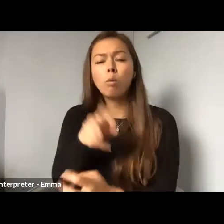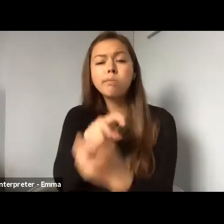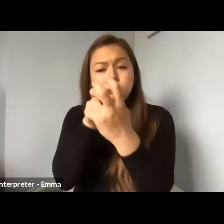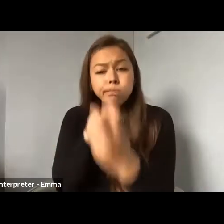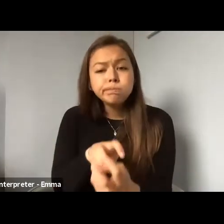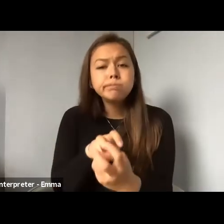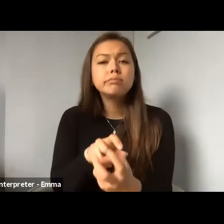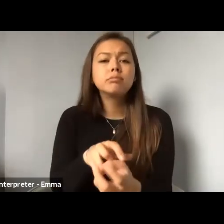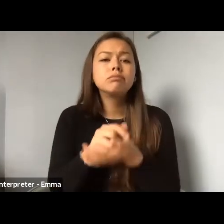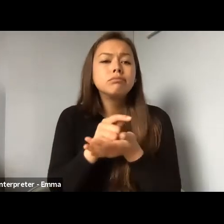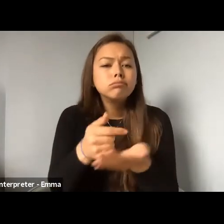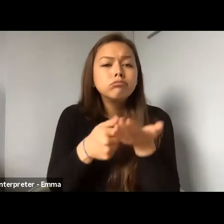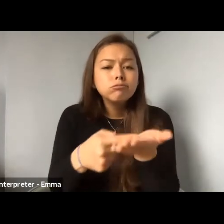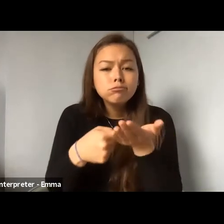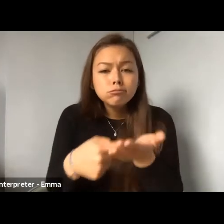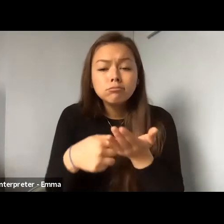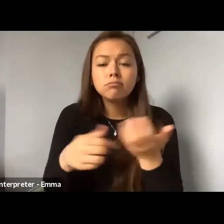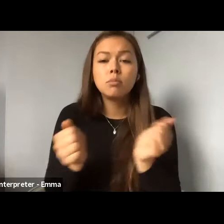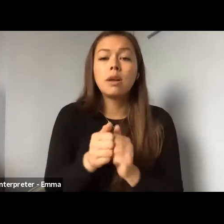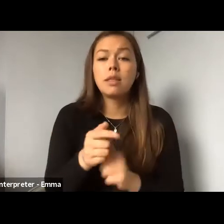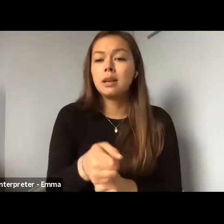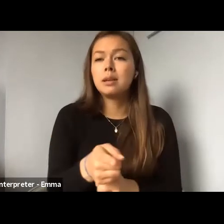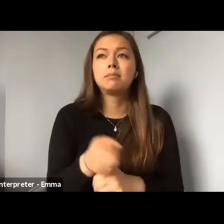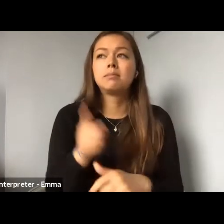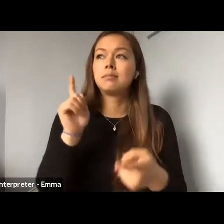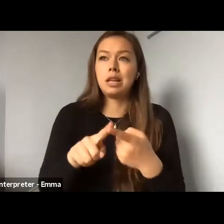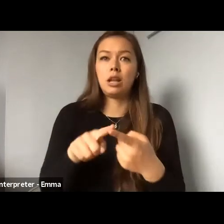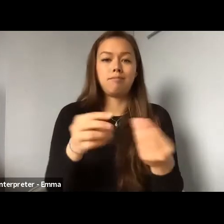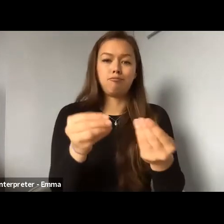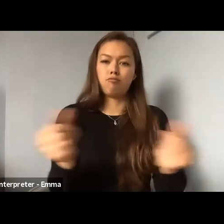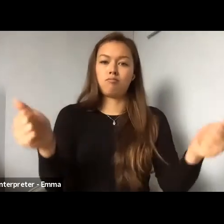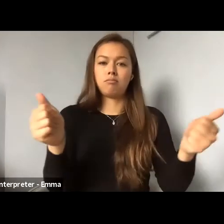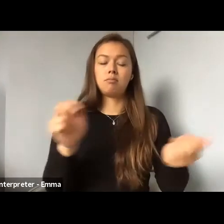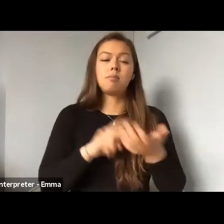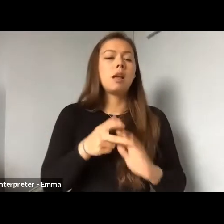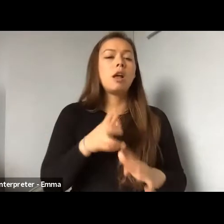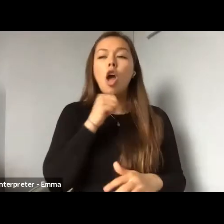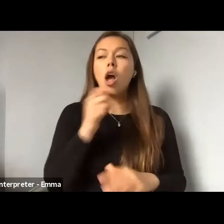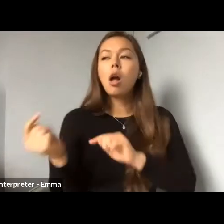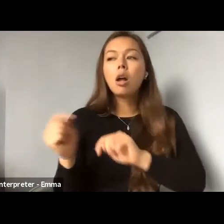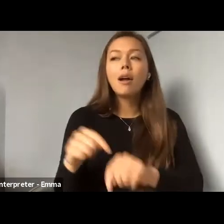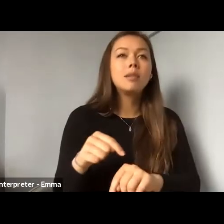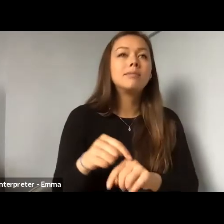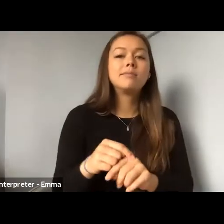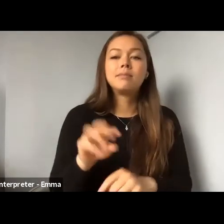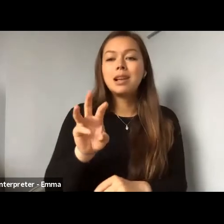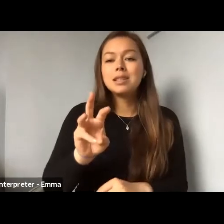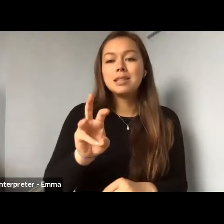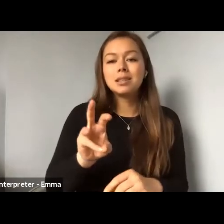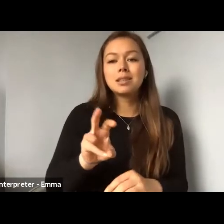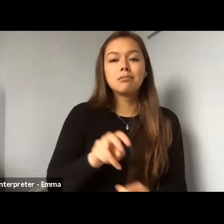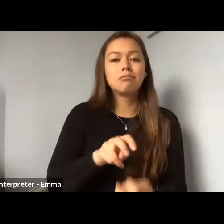in and getting a set 6 sessions, for example. It's not uncommon for us to work with young